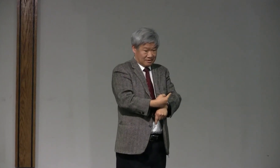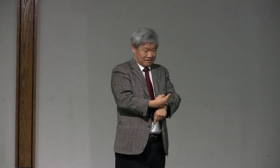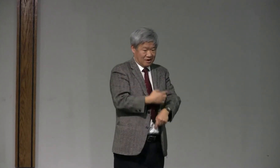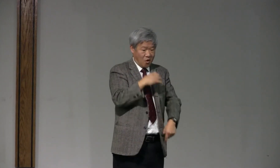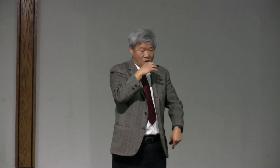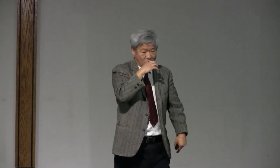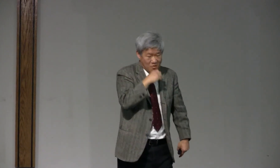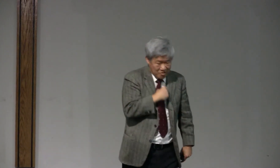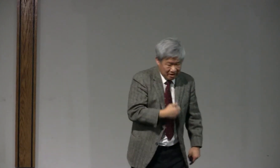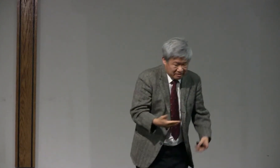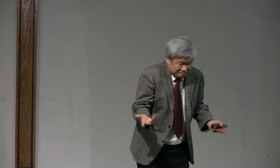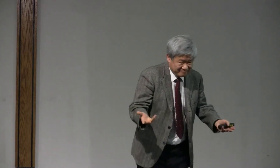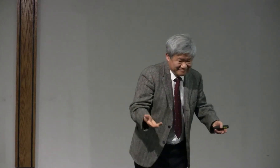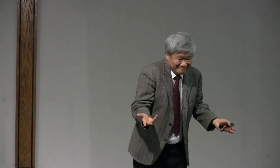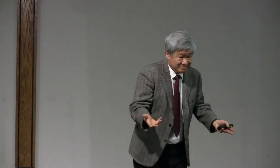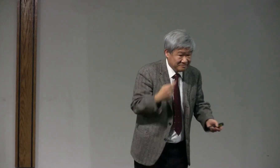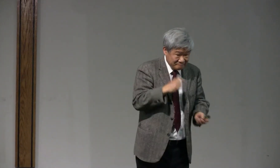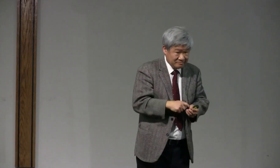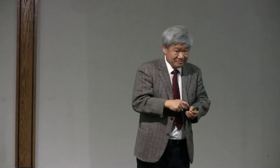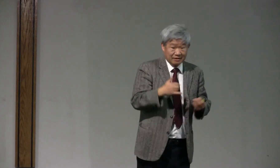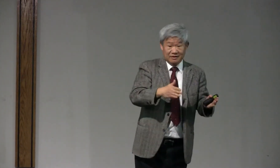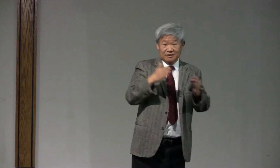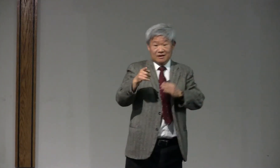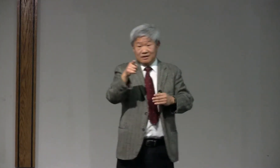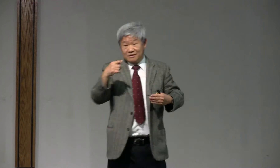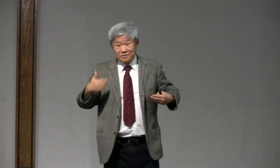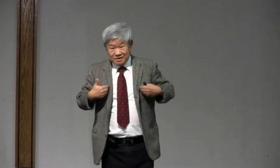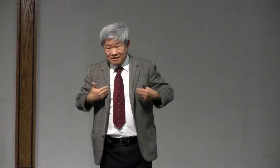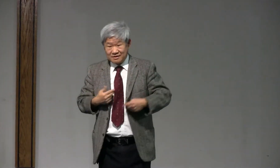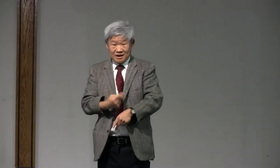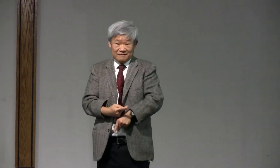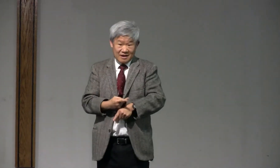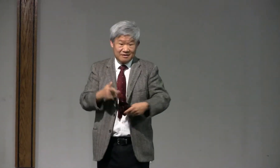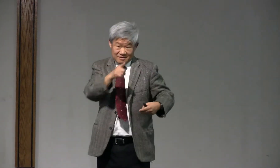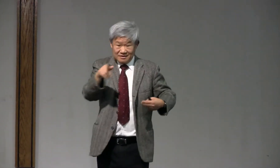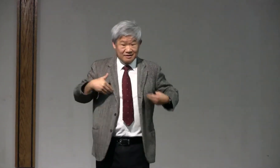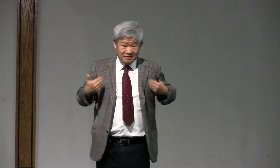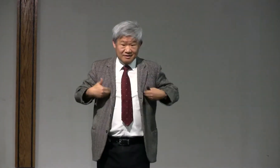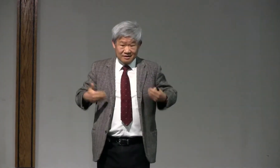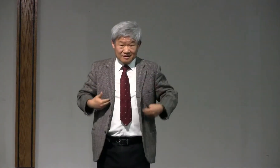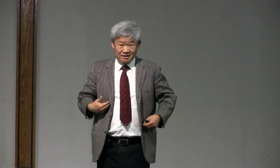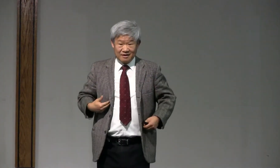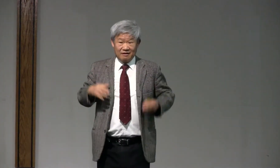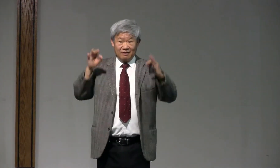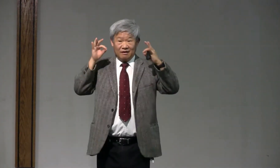So when I was young, I was tempted by sex. Now that I'm older,